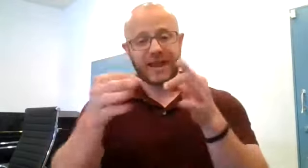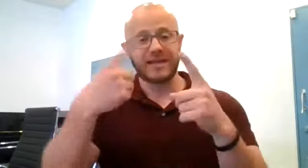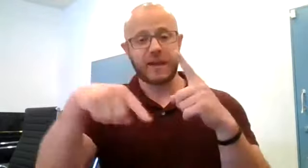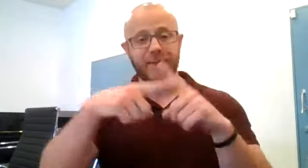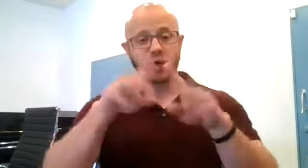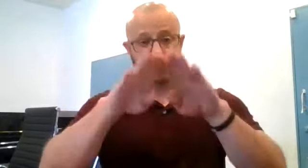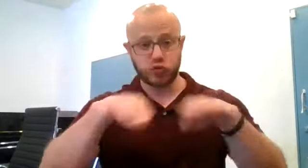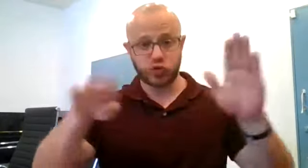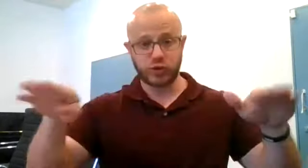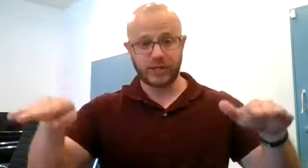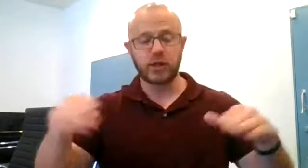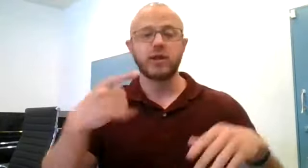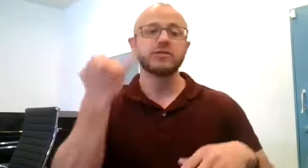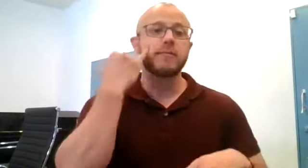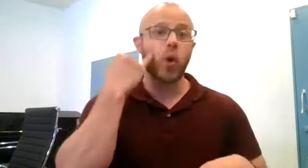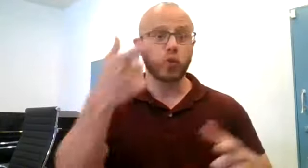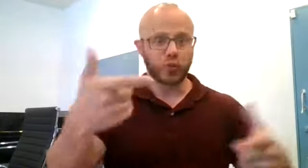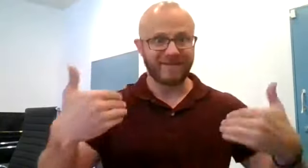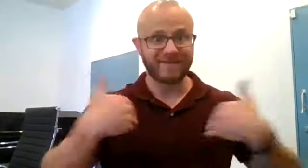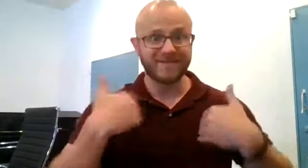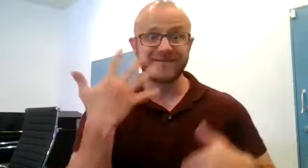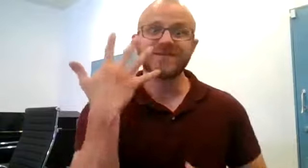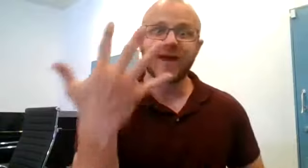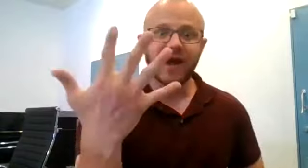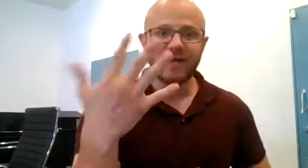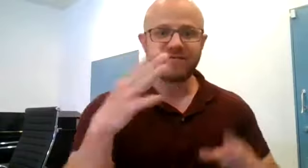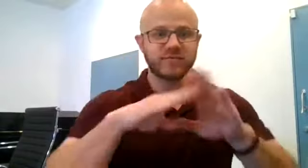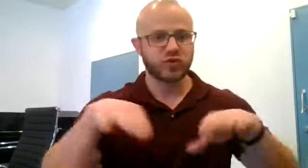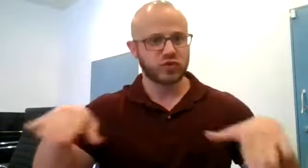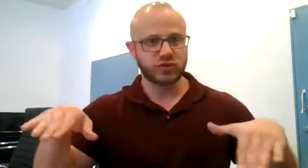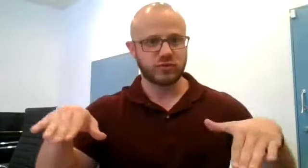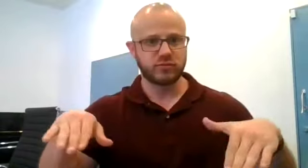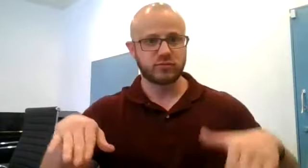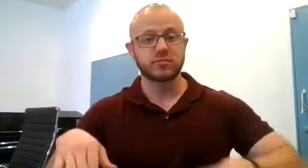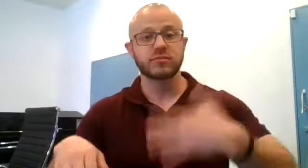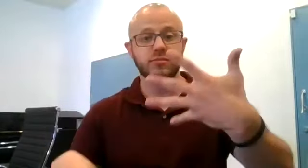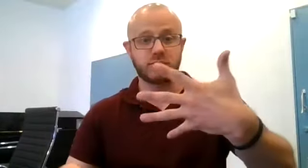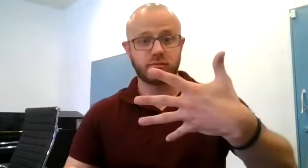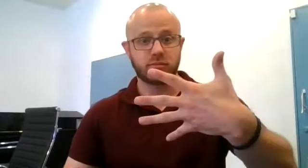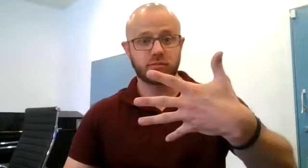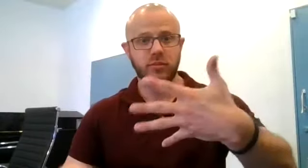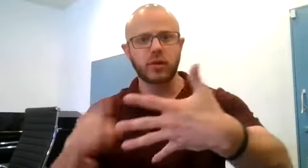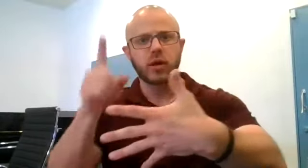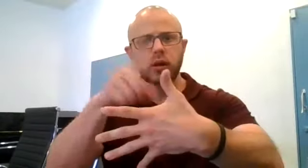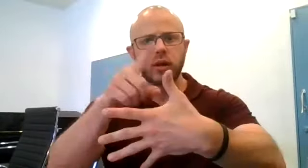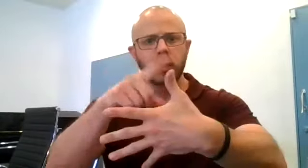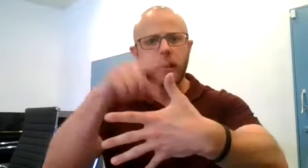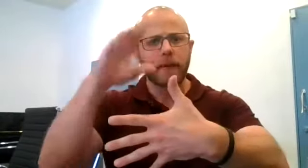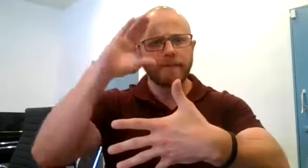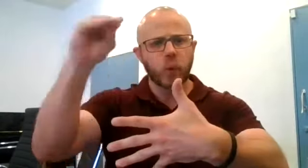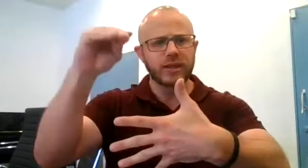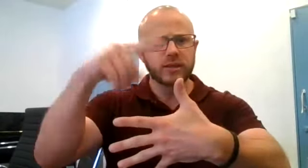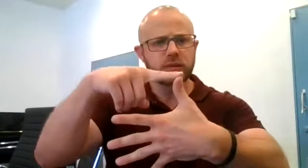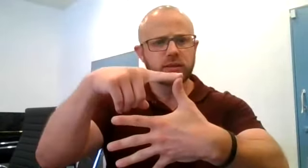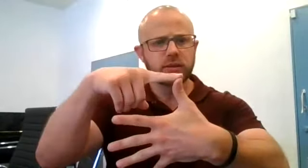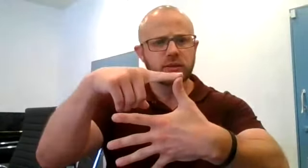When you're explaining about children, suppose you have 5 children. So you take your left hand, show